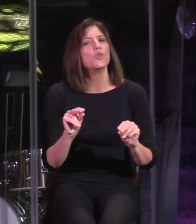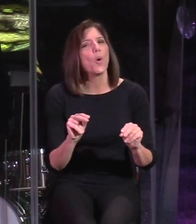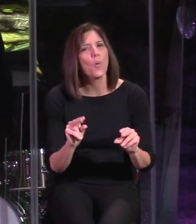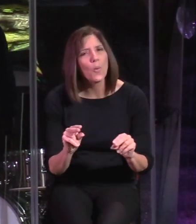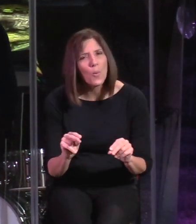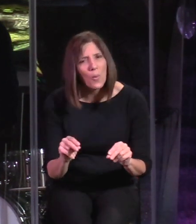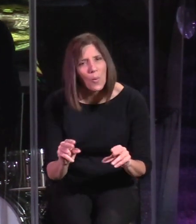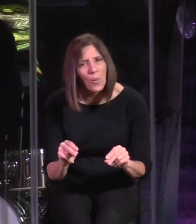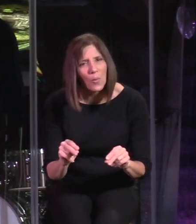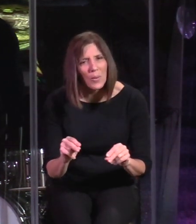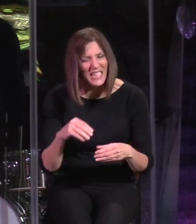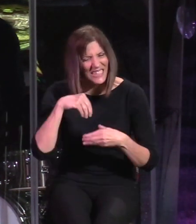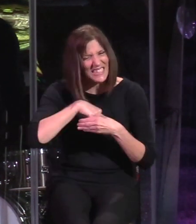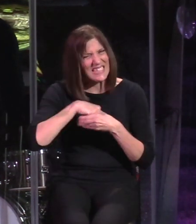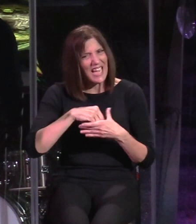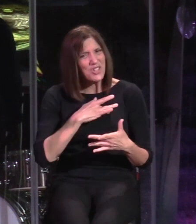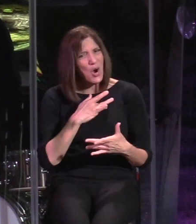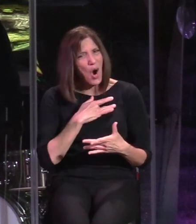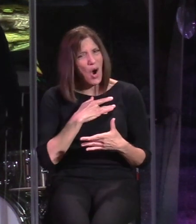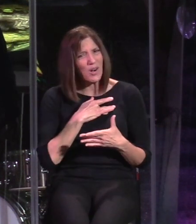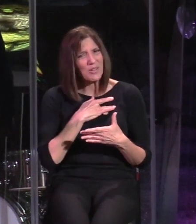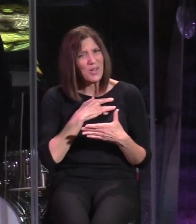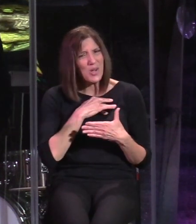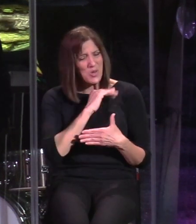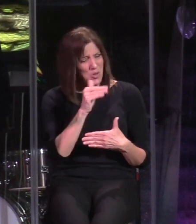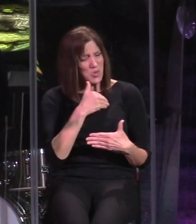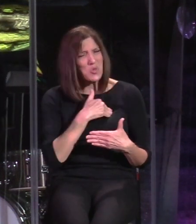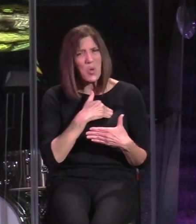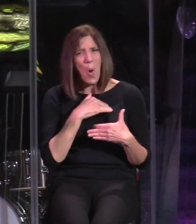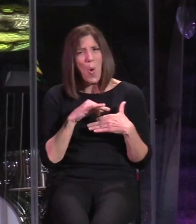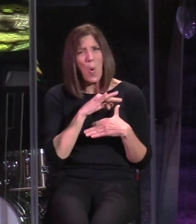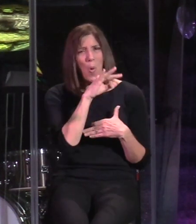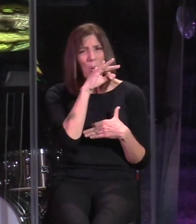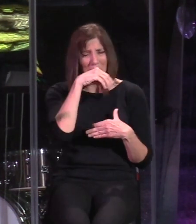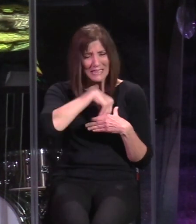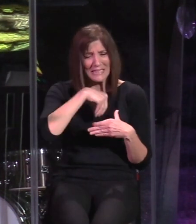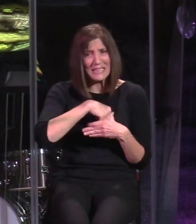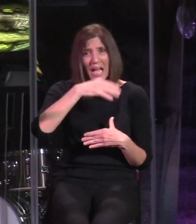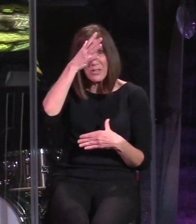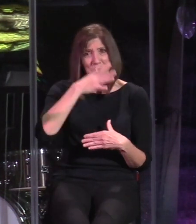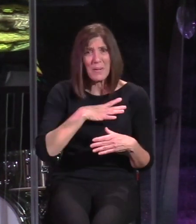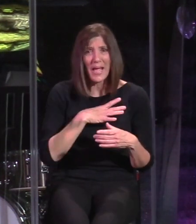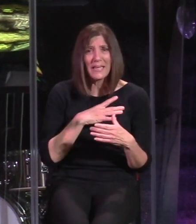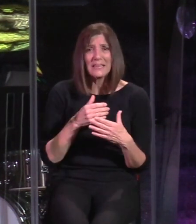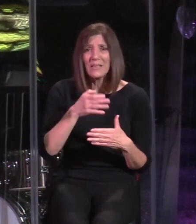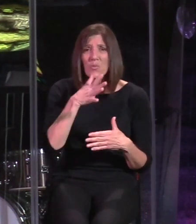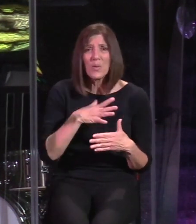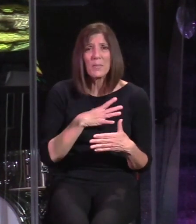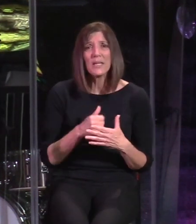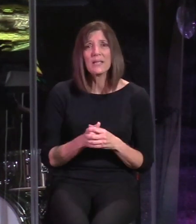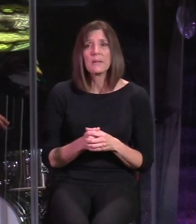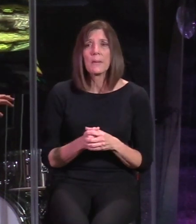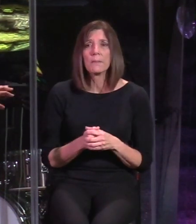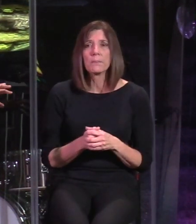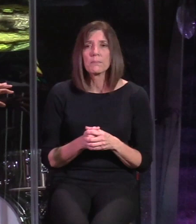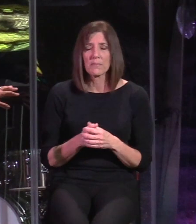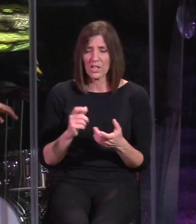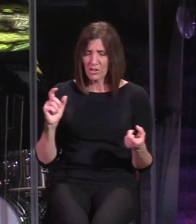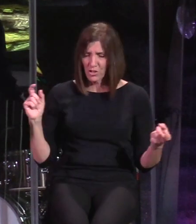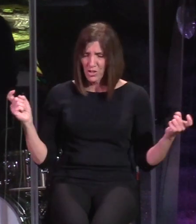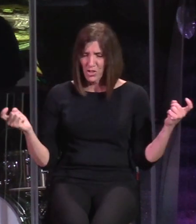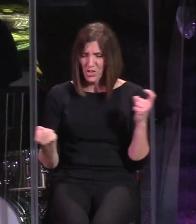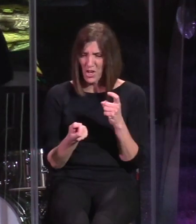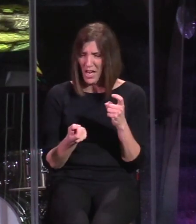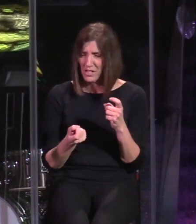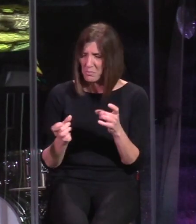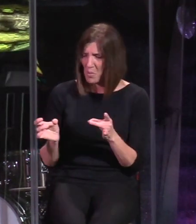on the outside. It's about the purification of your inner man or inner woman. To turn from your dead